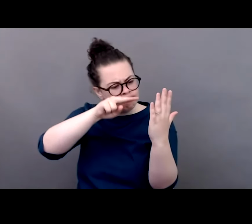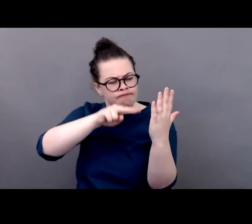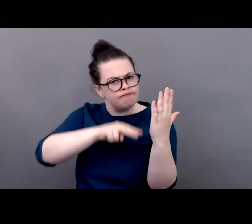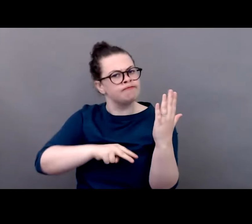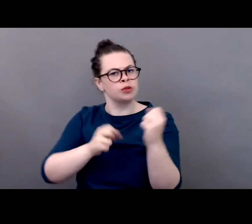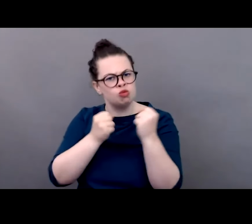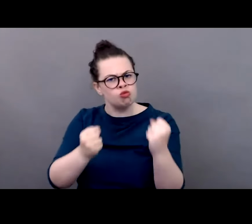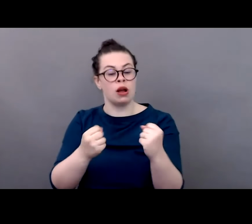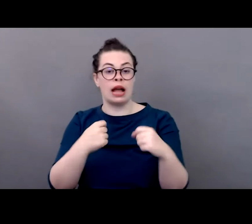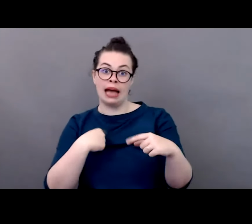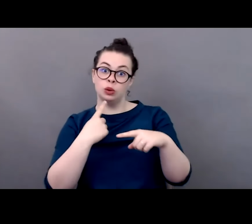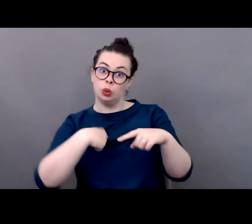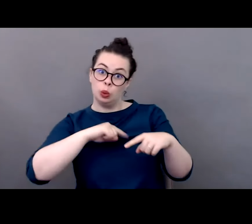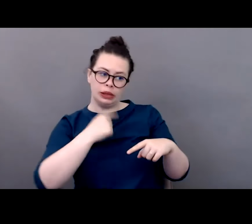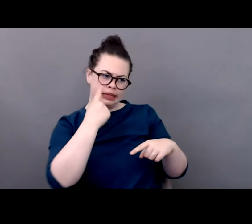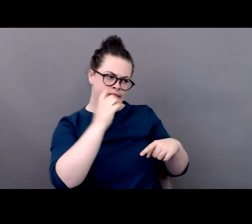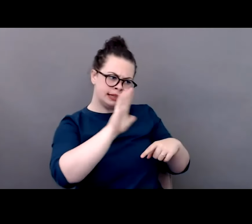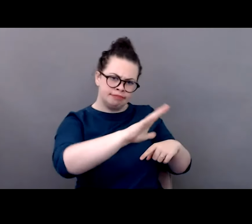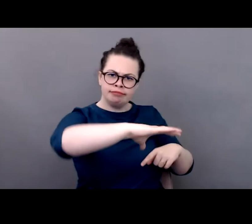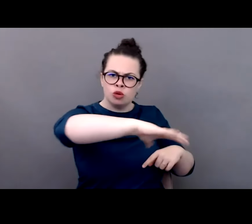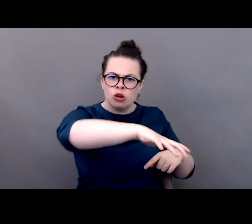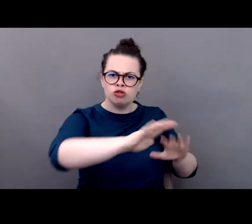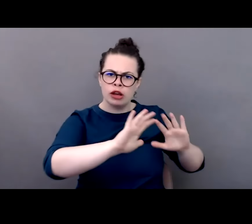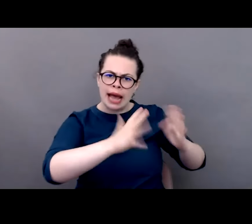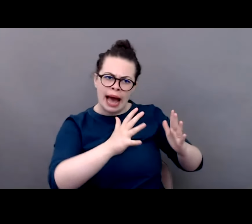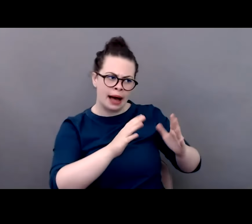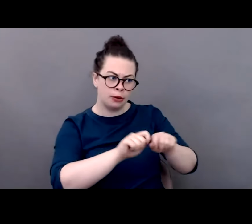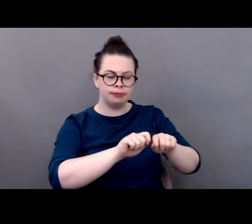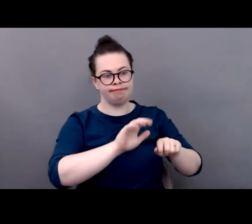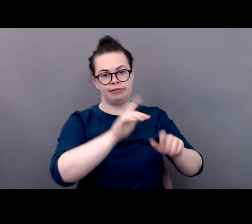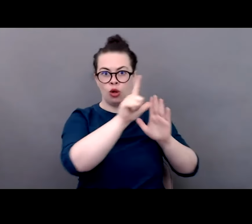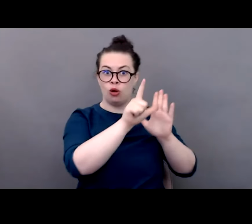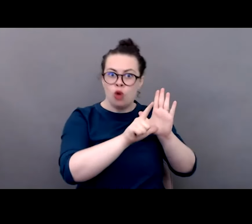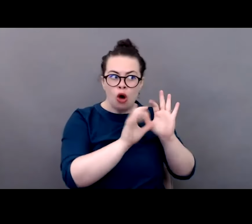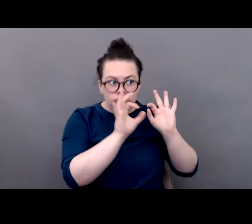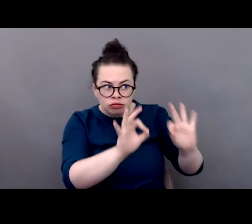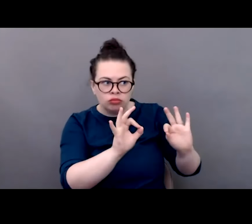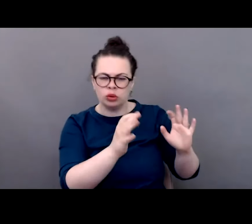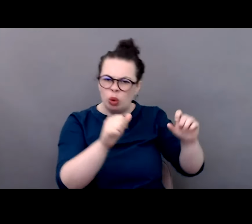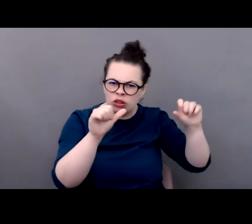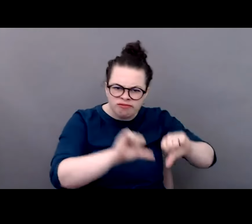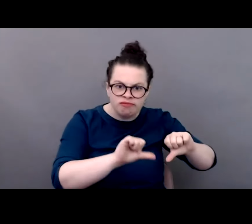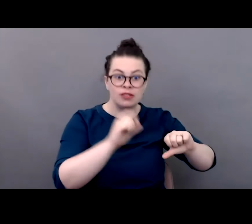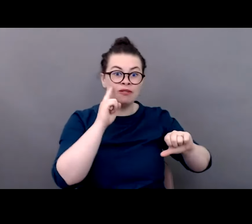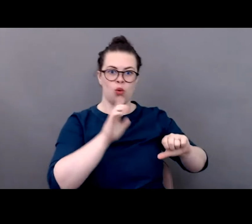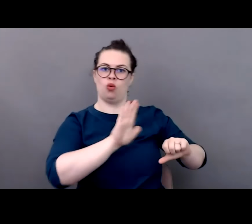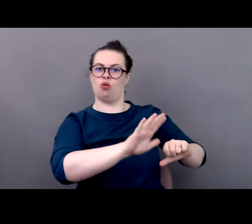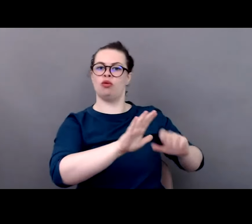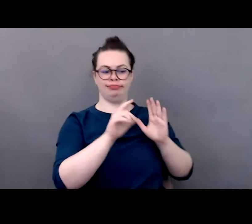implementation of every provision in the state party. At the same time, we need to